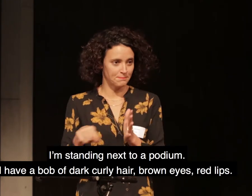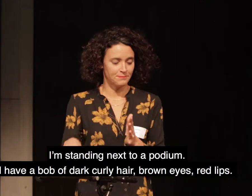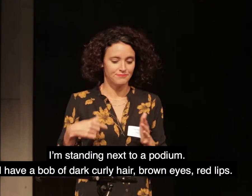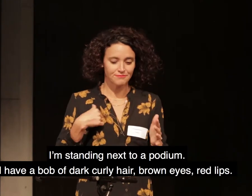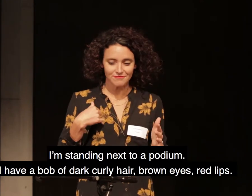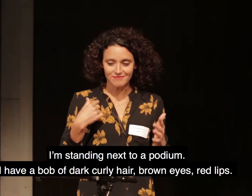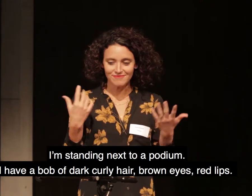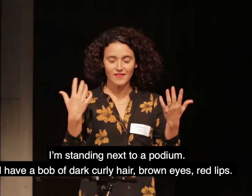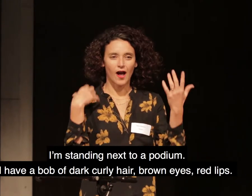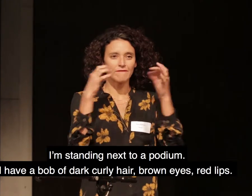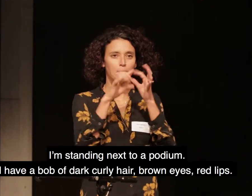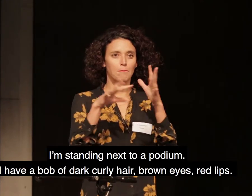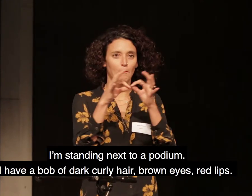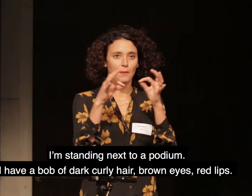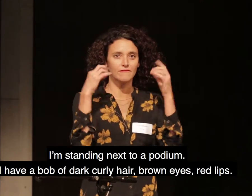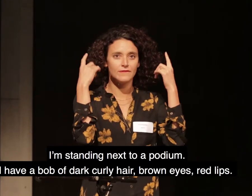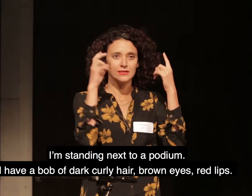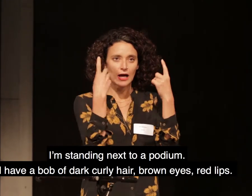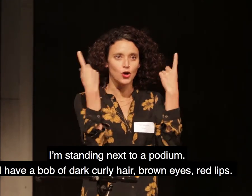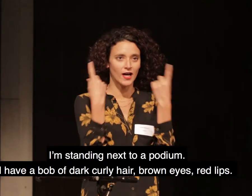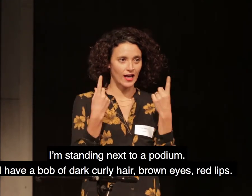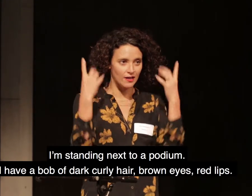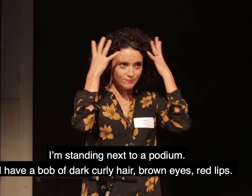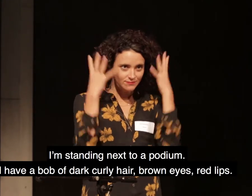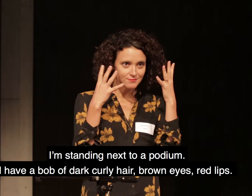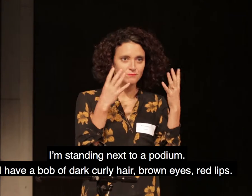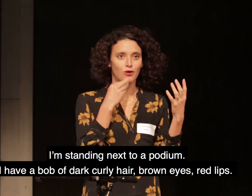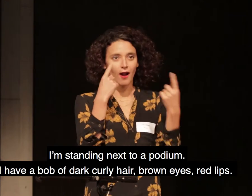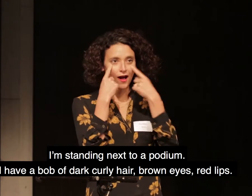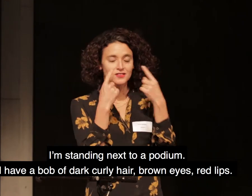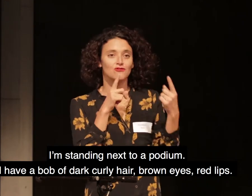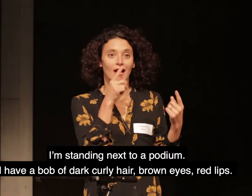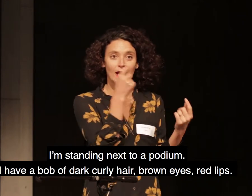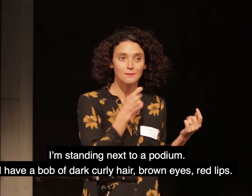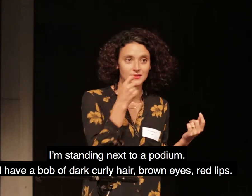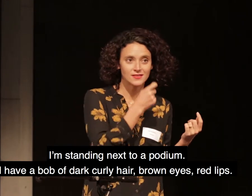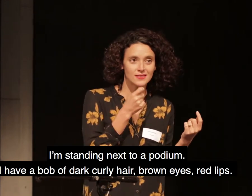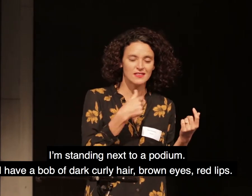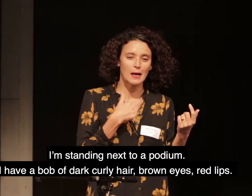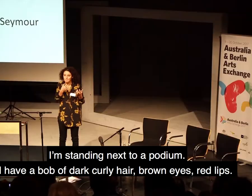a podium. I have a bob of dark curly hair, brown eyes, red